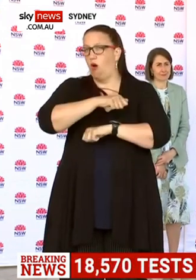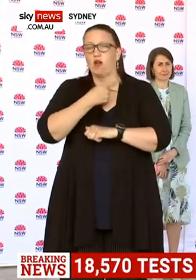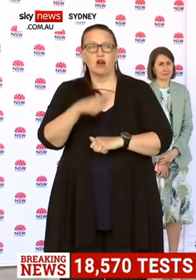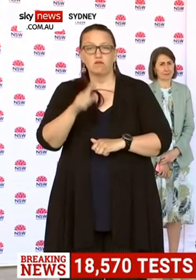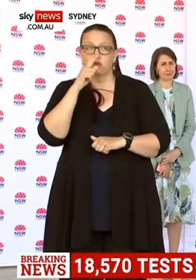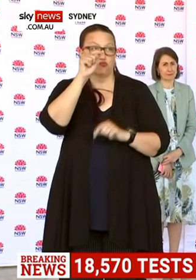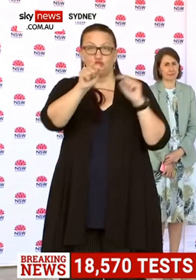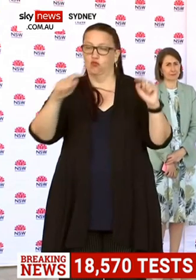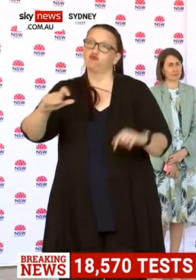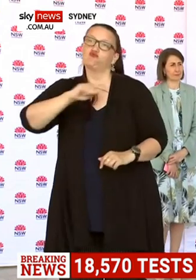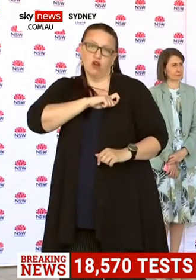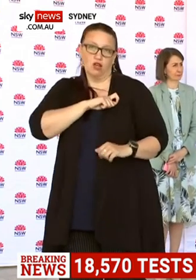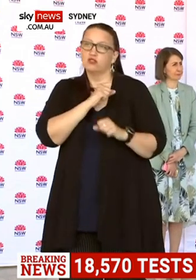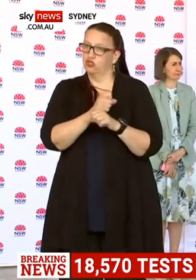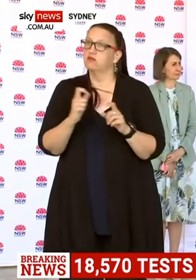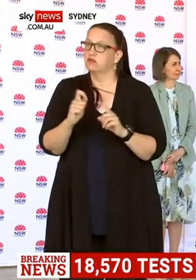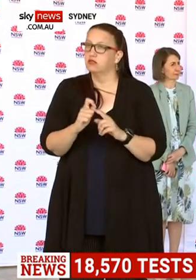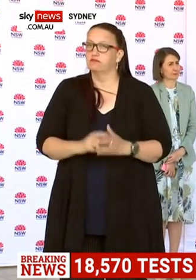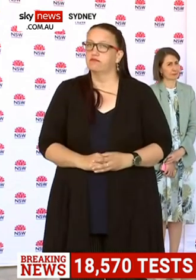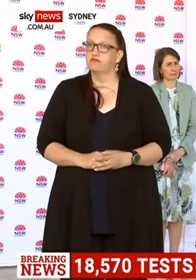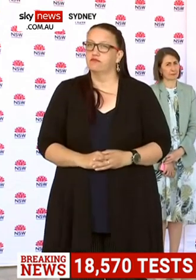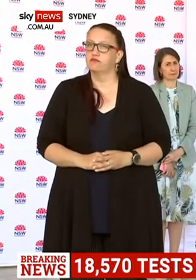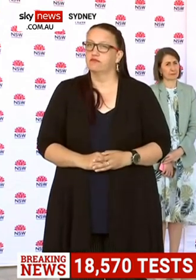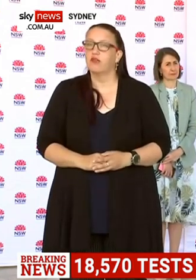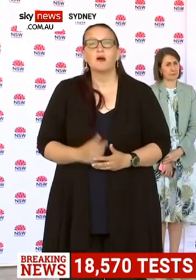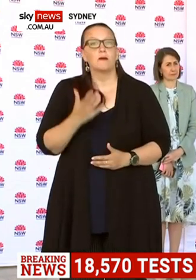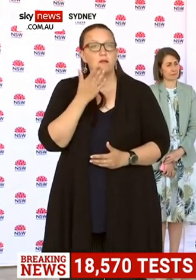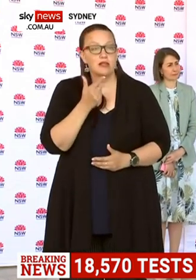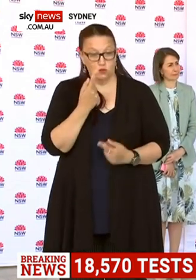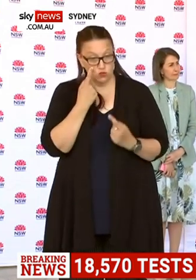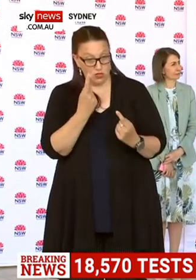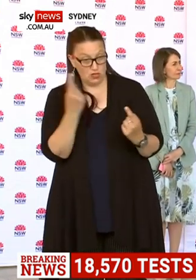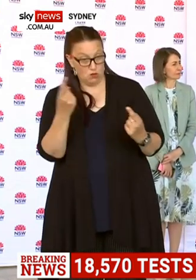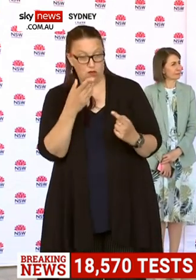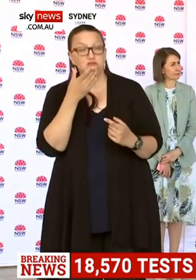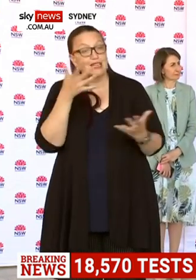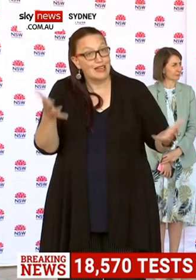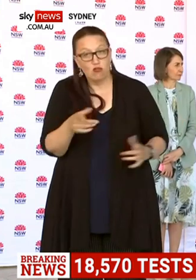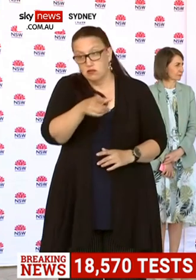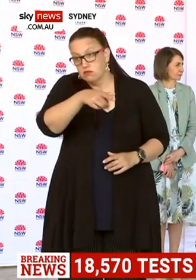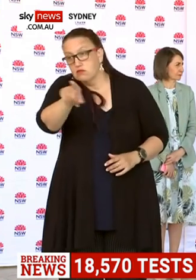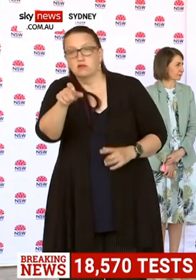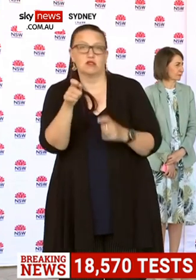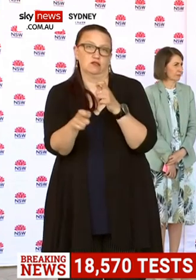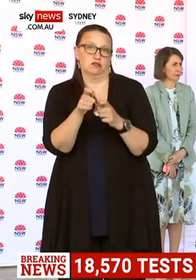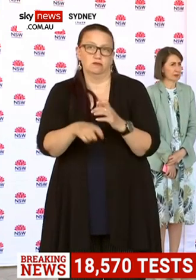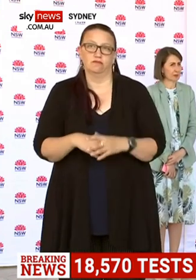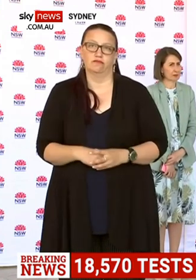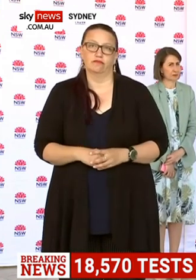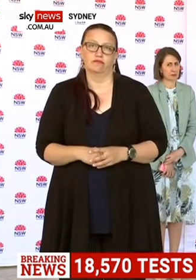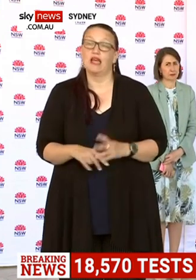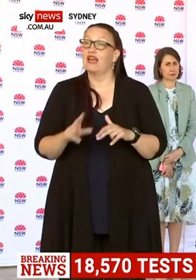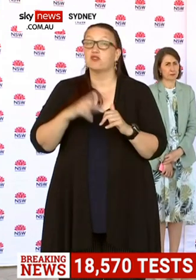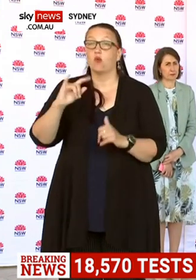practice. So please encourage all your patients to get tested. If they're ringing up